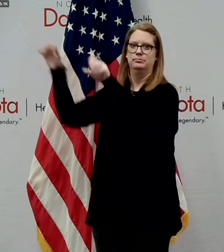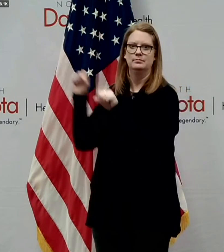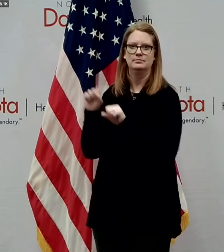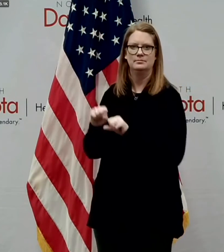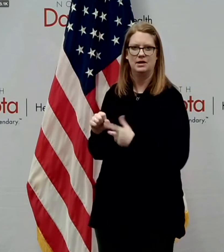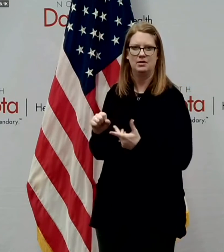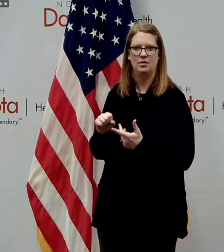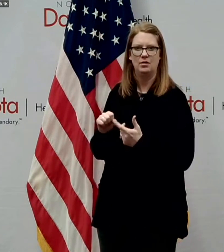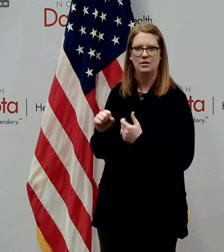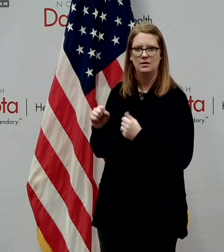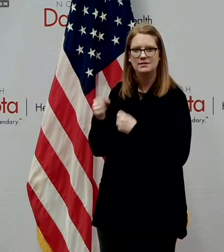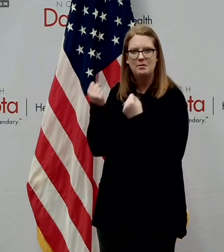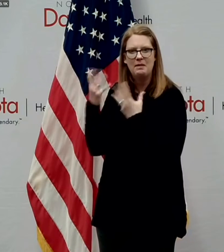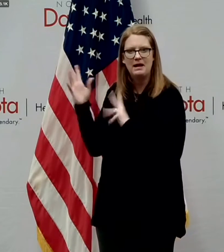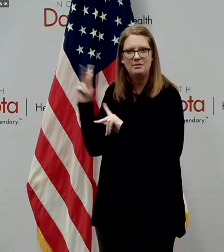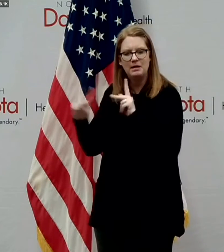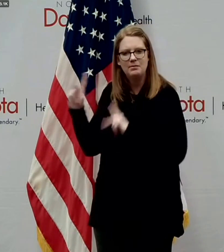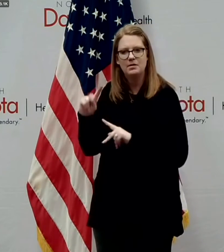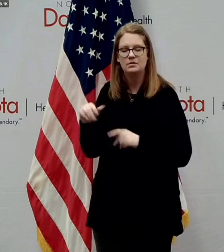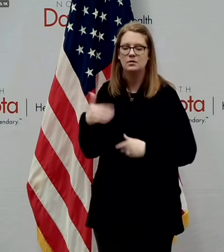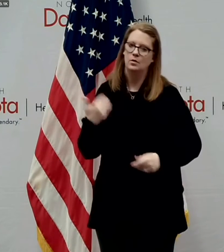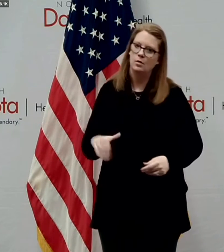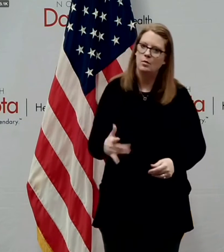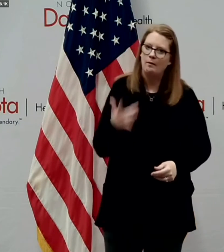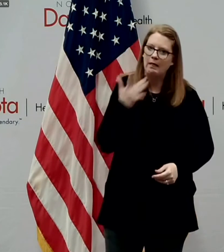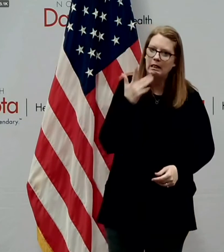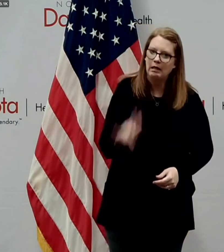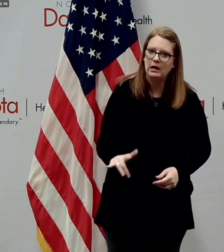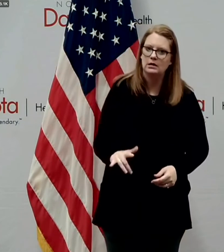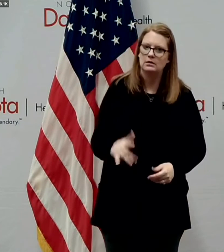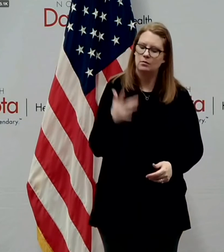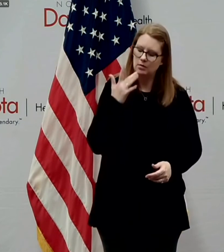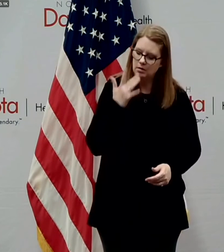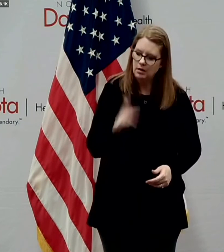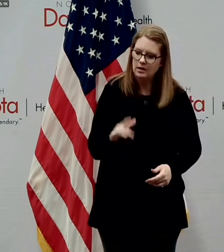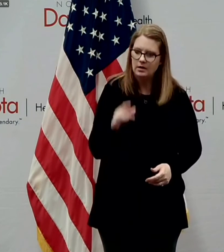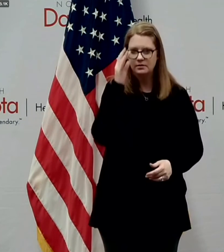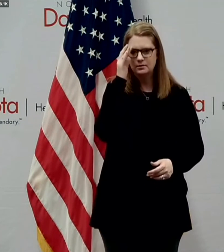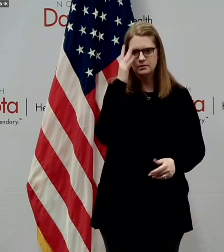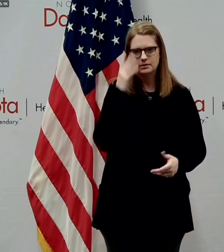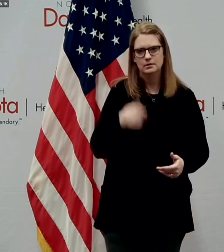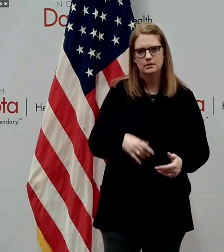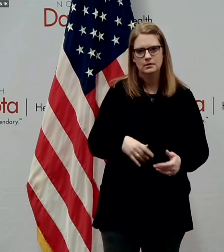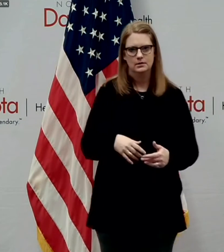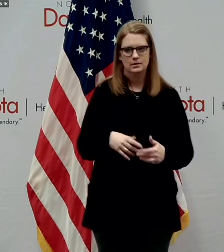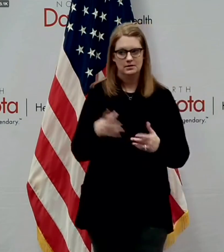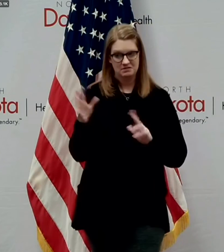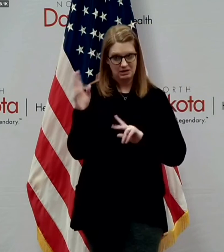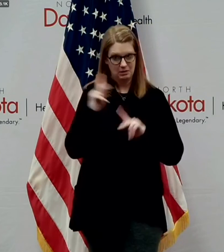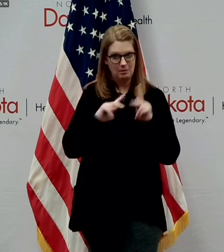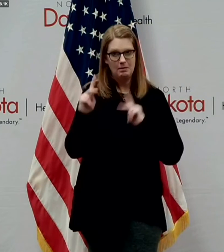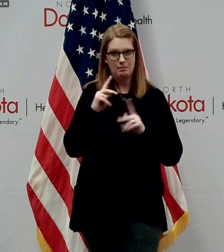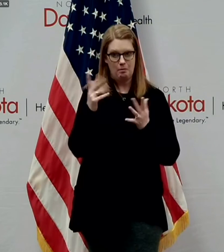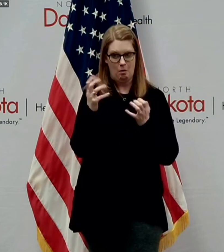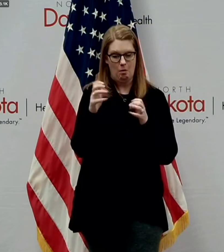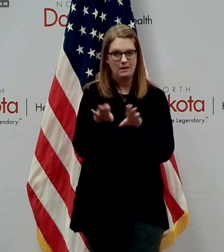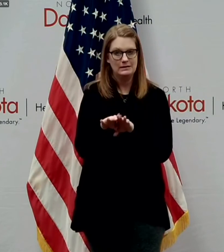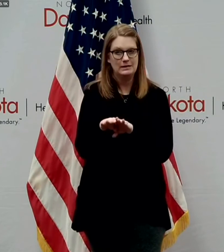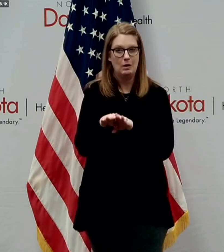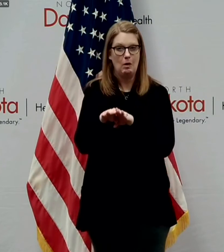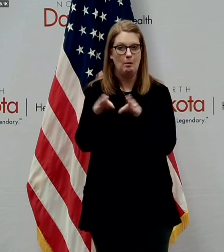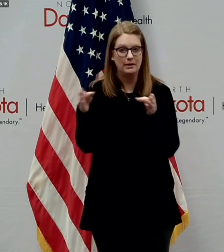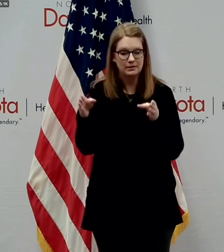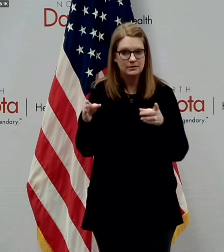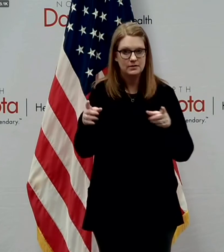very fortunate so far that again, because this is an area where, there's people are talking about opening back up, but for me to